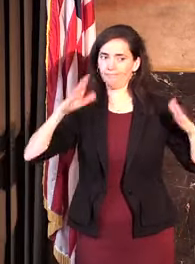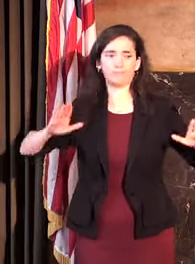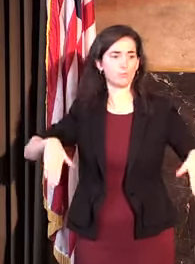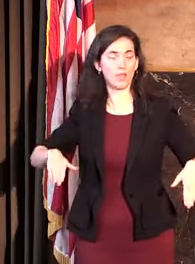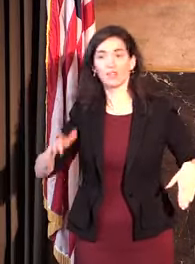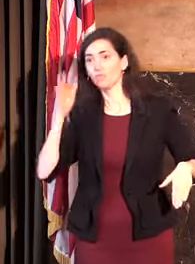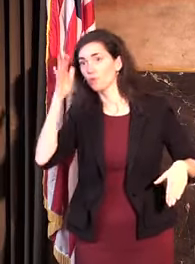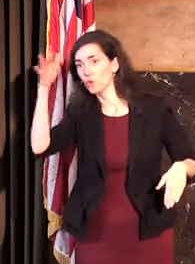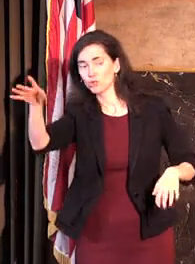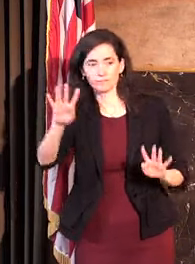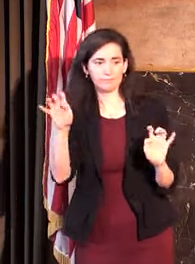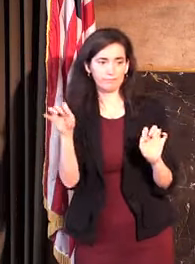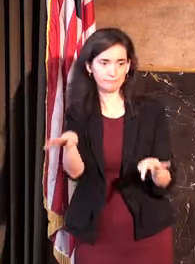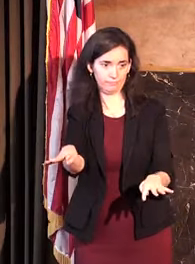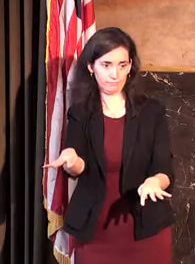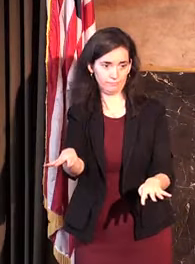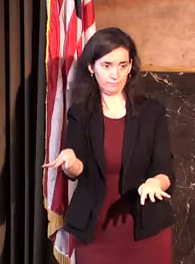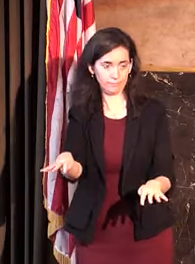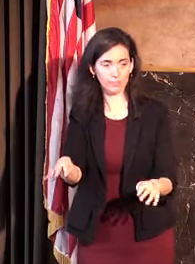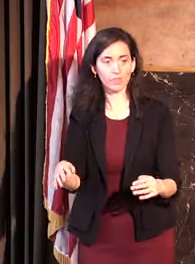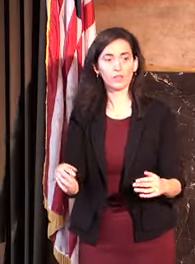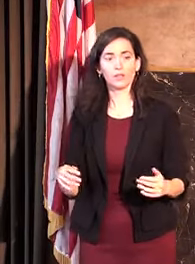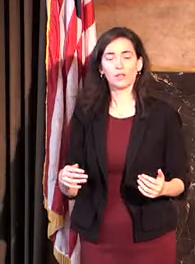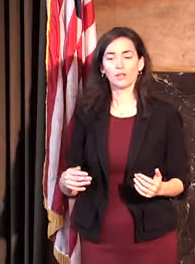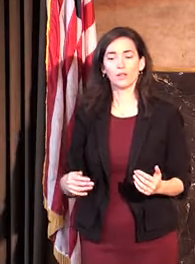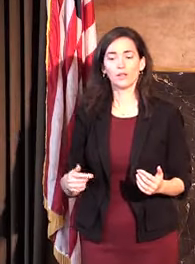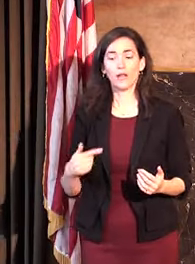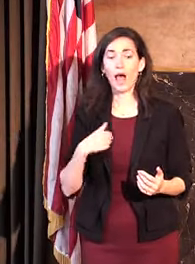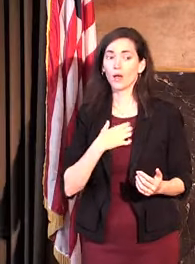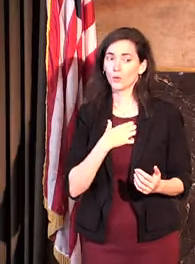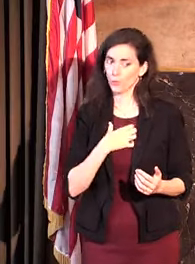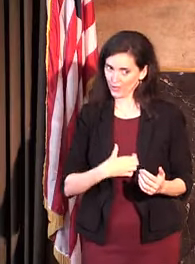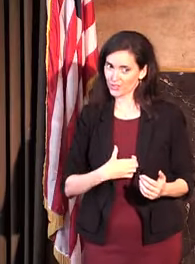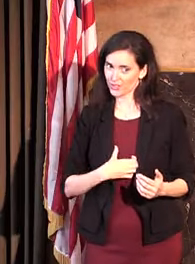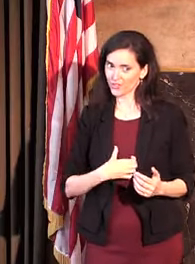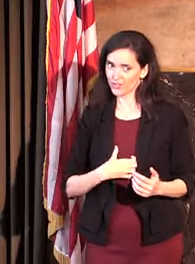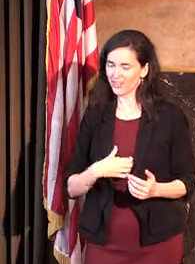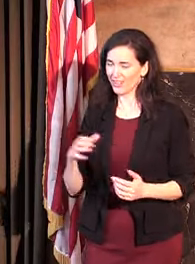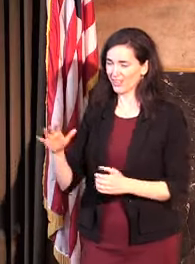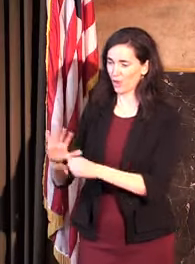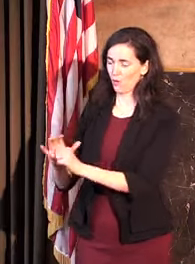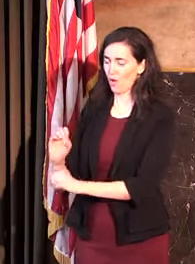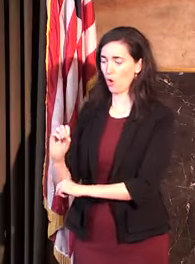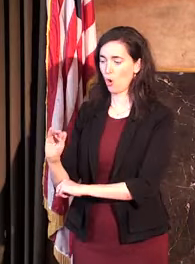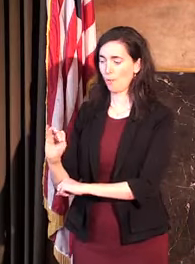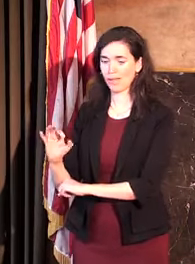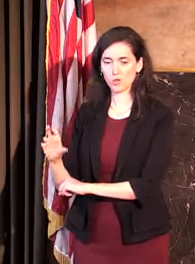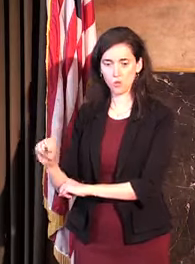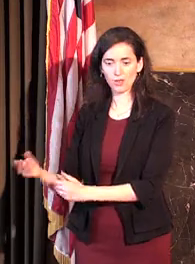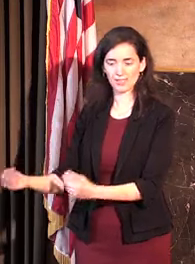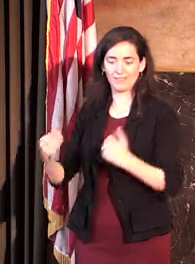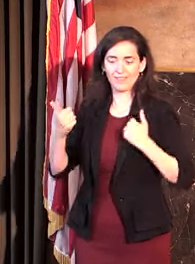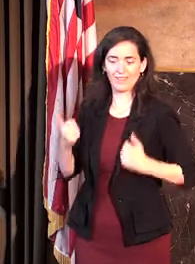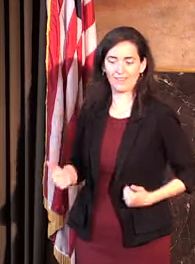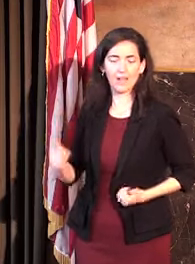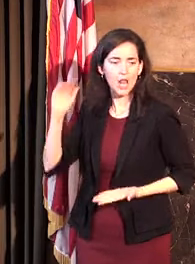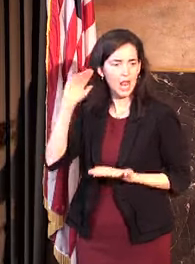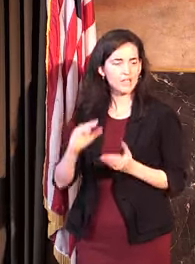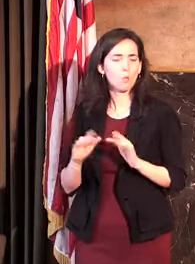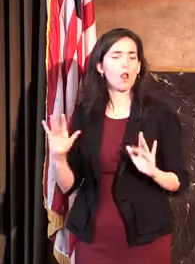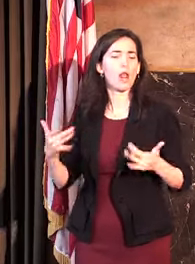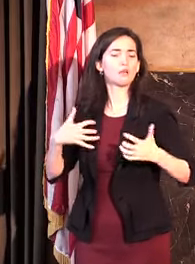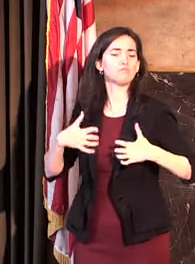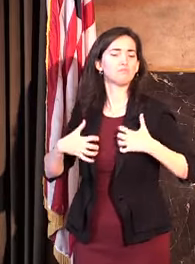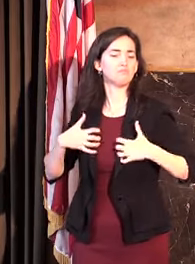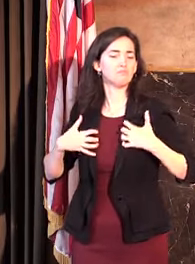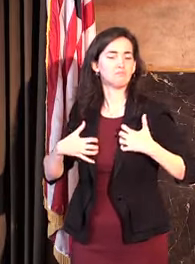too new to see. I think we would all like to hear news that is less virulent, meaning it makes people less sick with more mild symptoms,